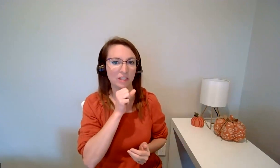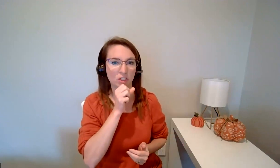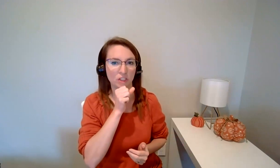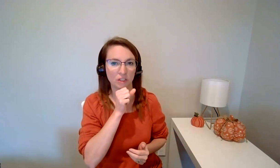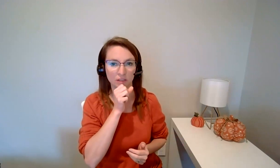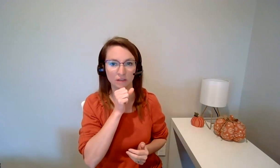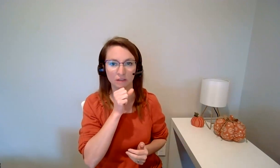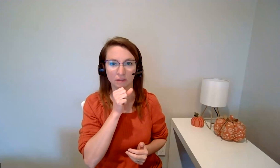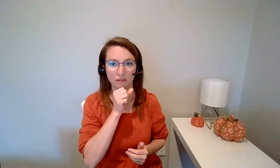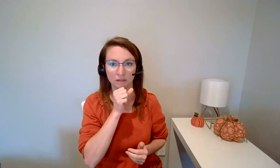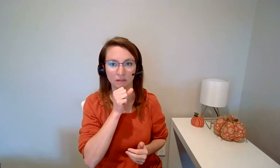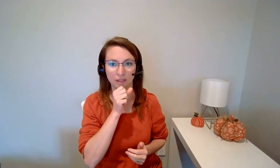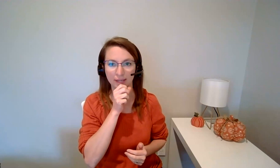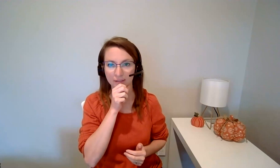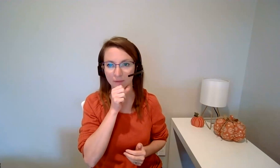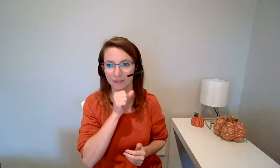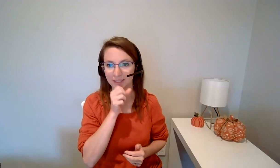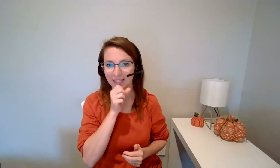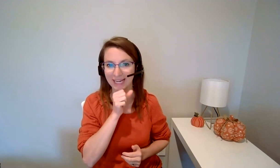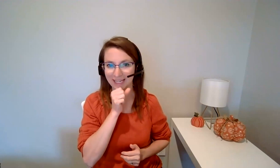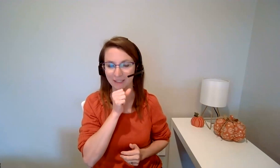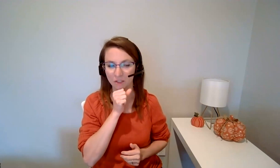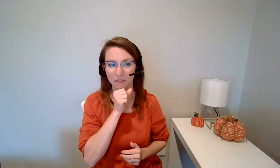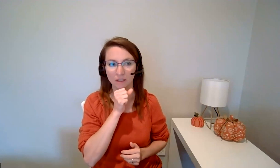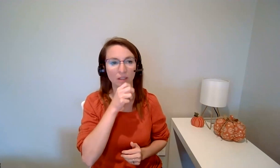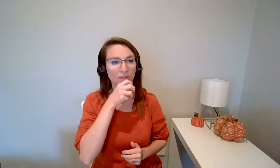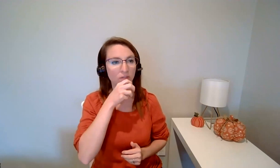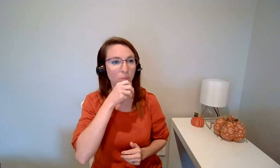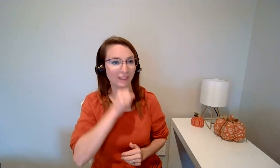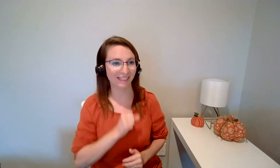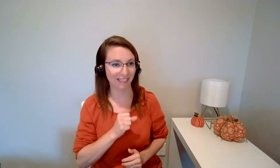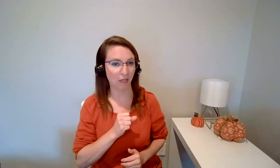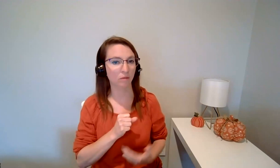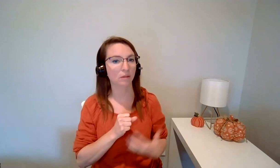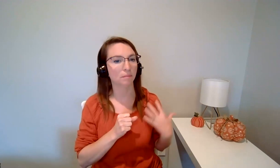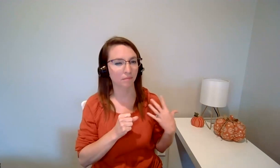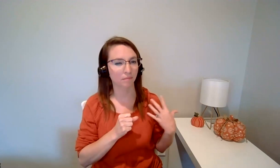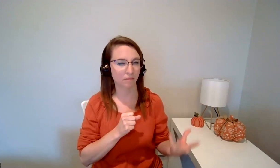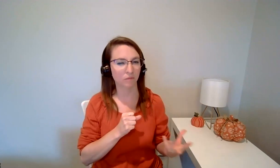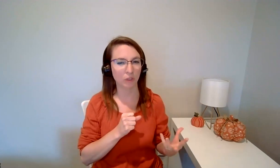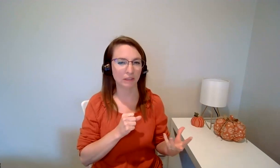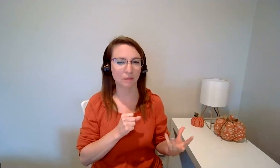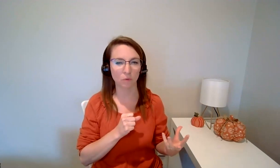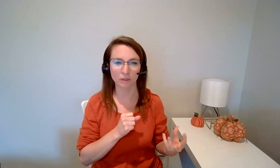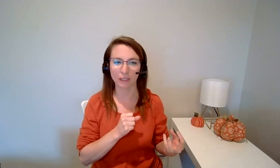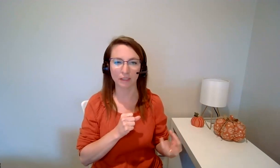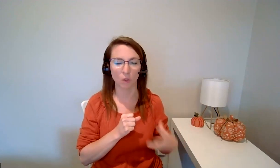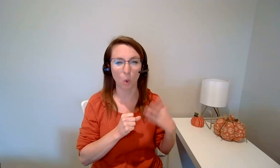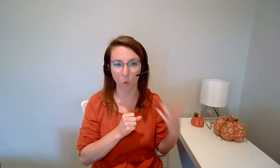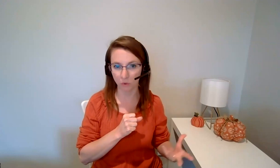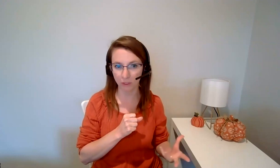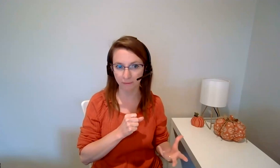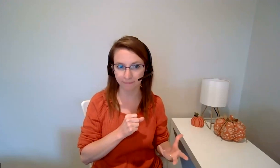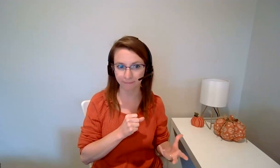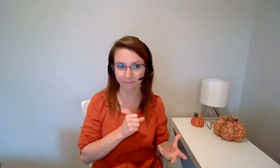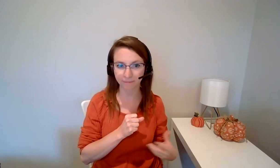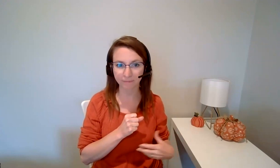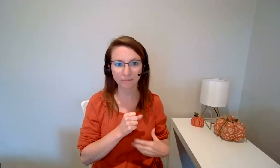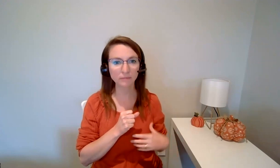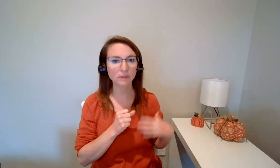age. So this is age. If you bring it down, it translates more as old.